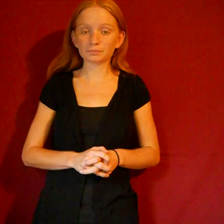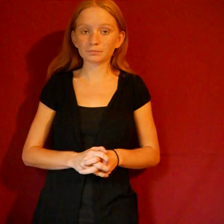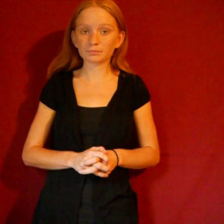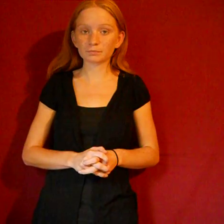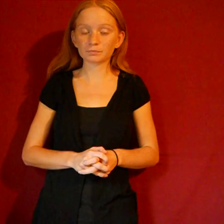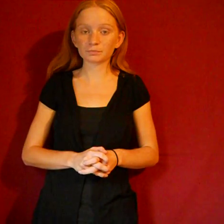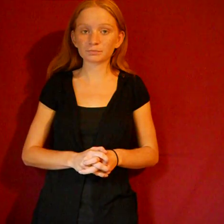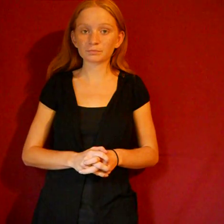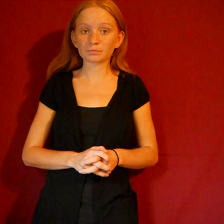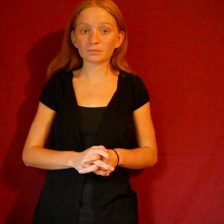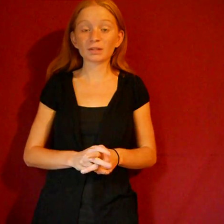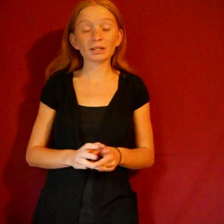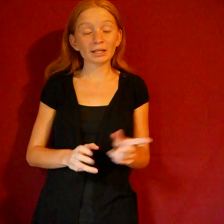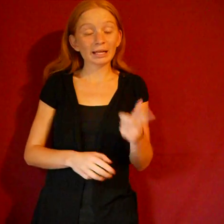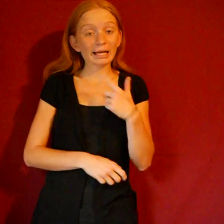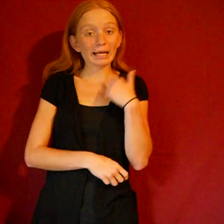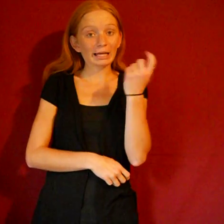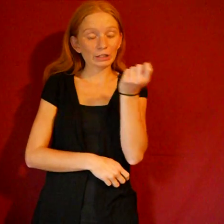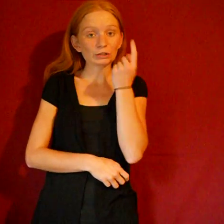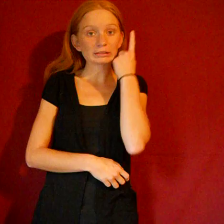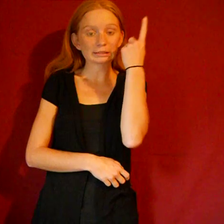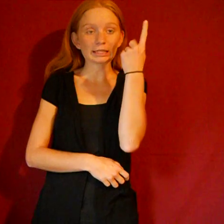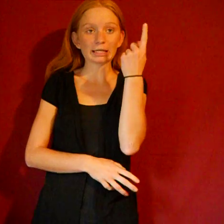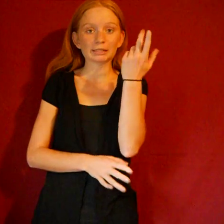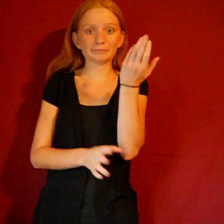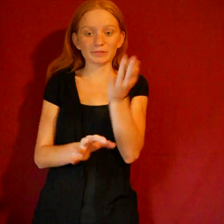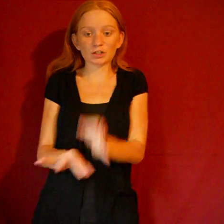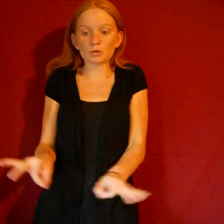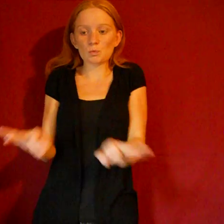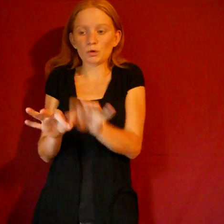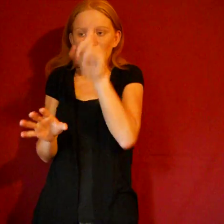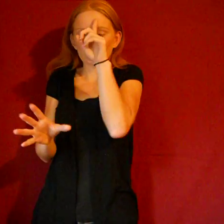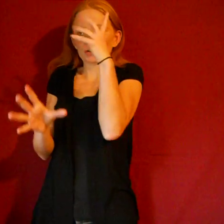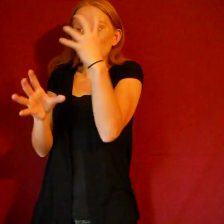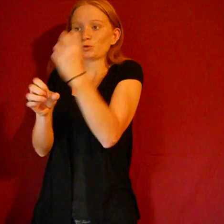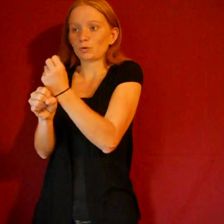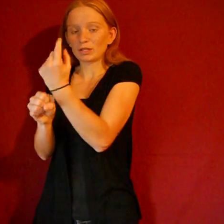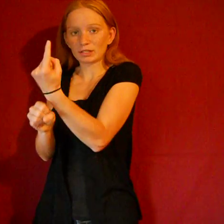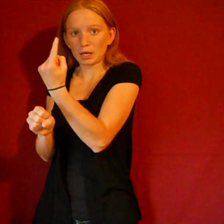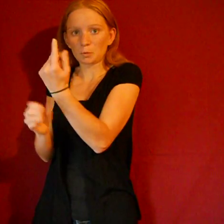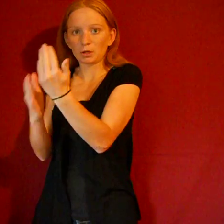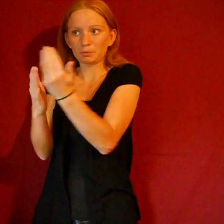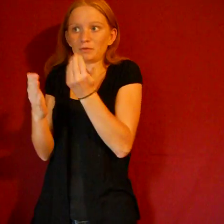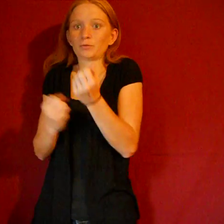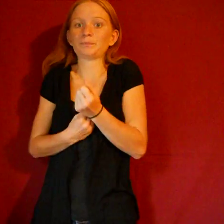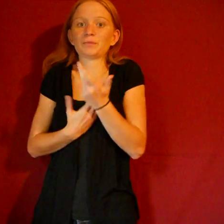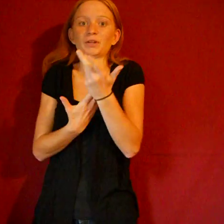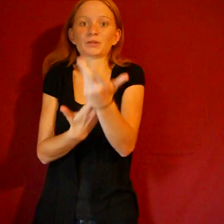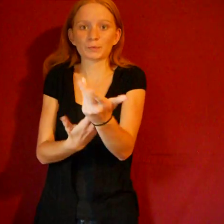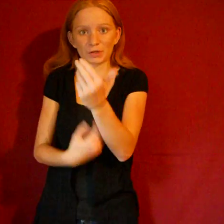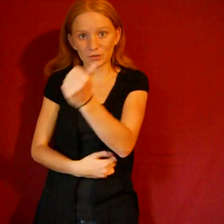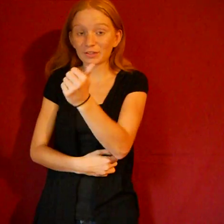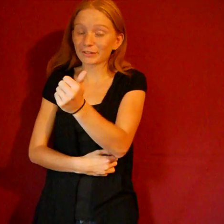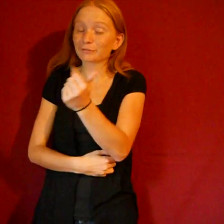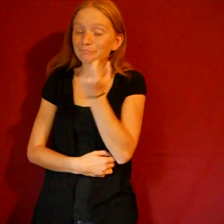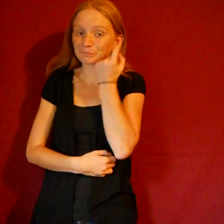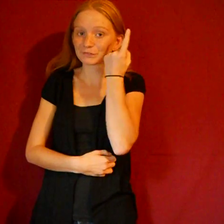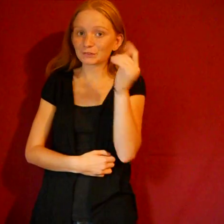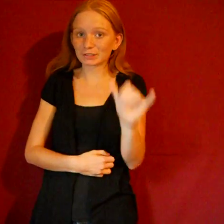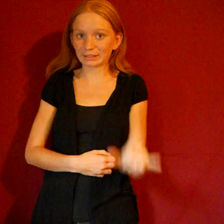I certainly understand that it's important to trust somebody before you bare your heart to them. What counseling